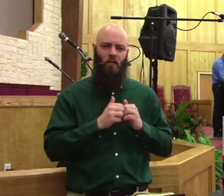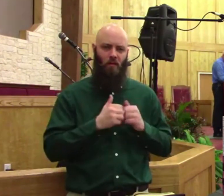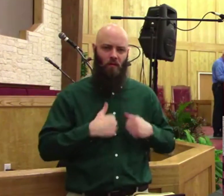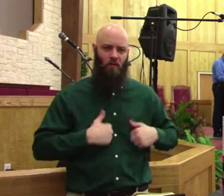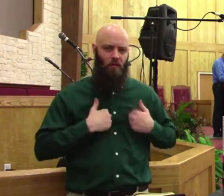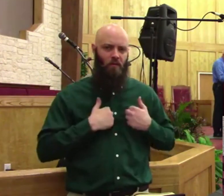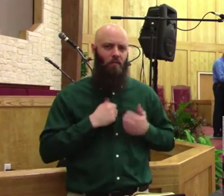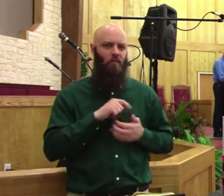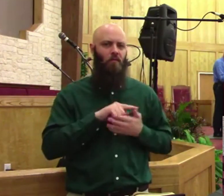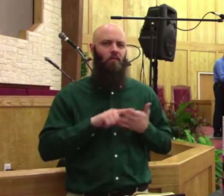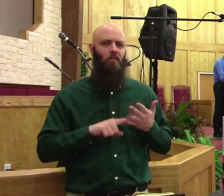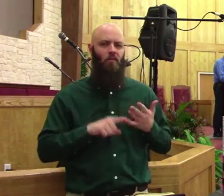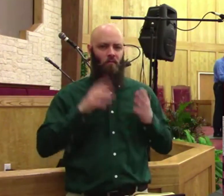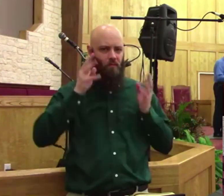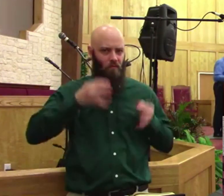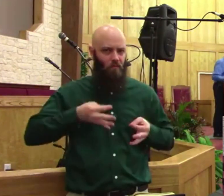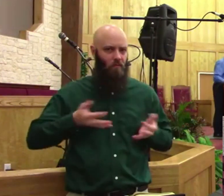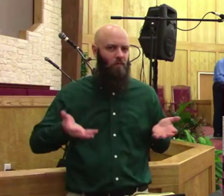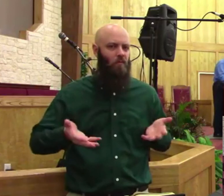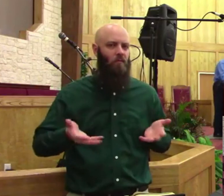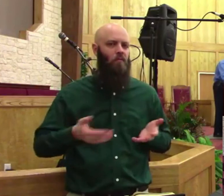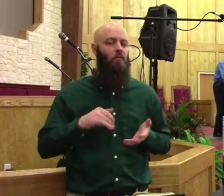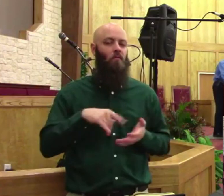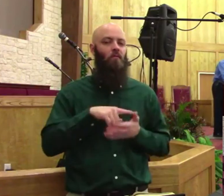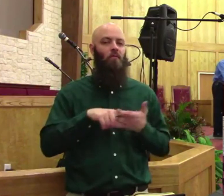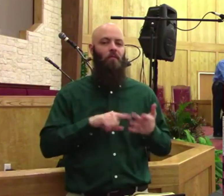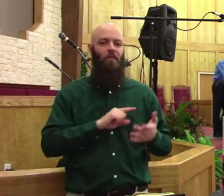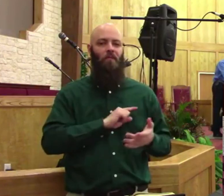In a world full of opinions